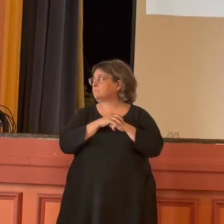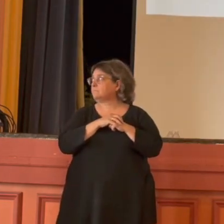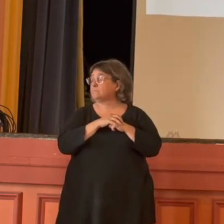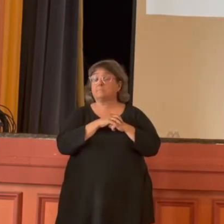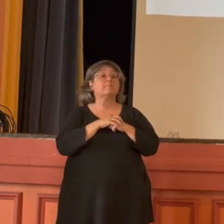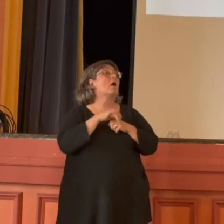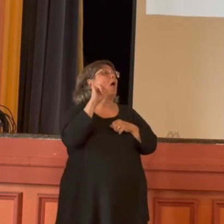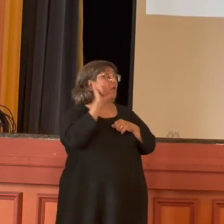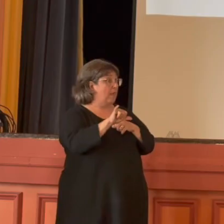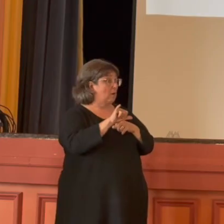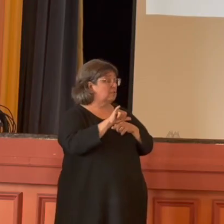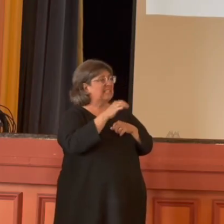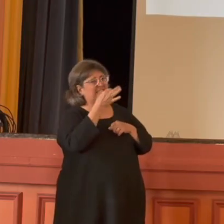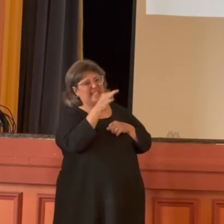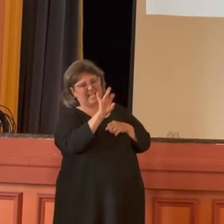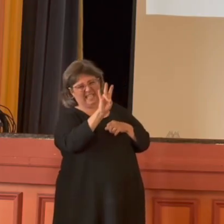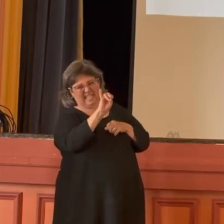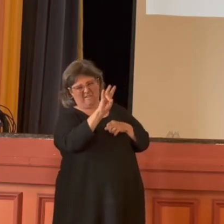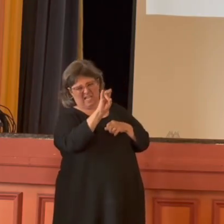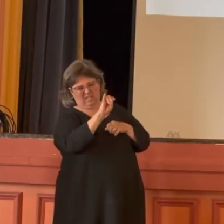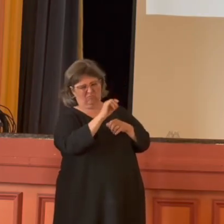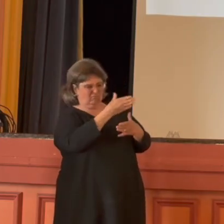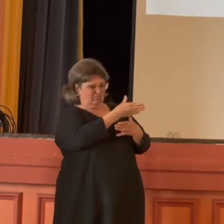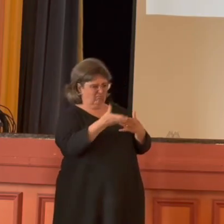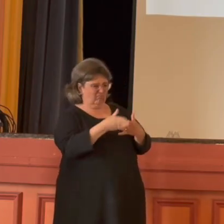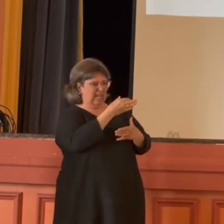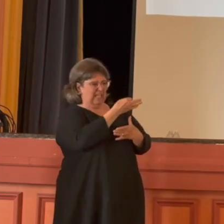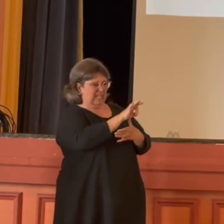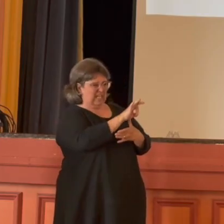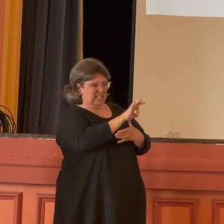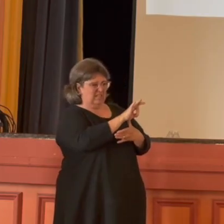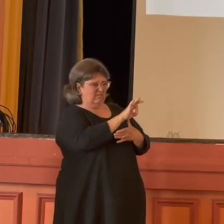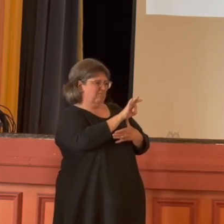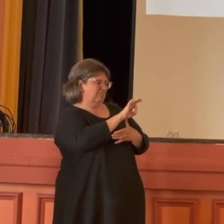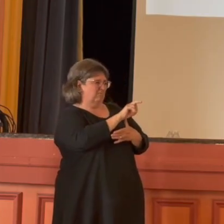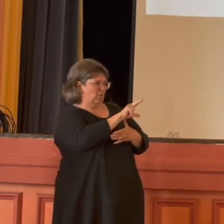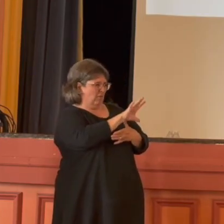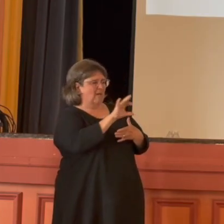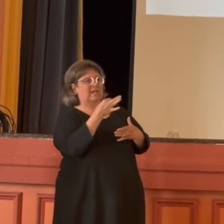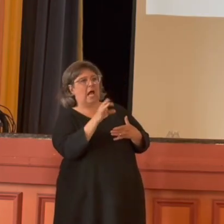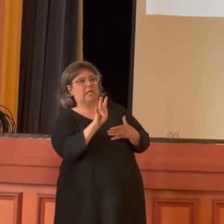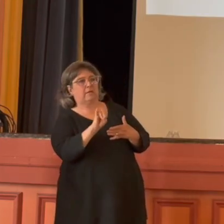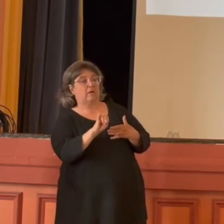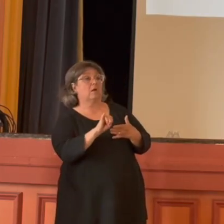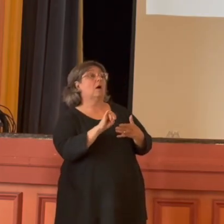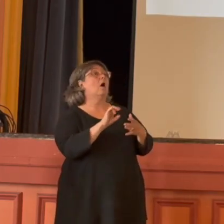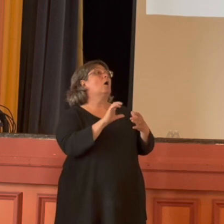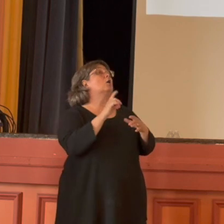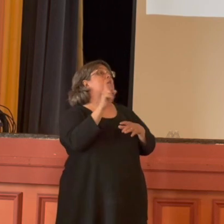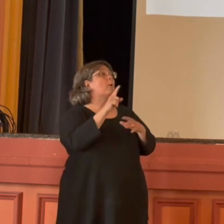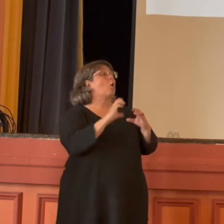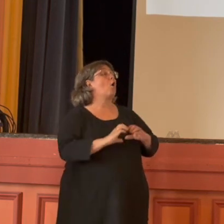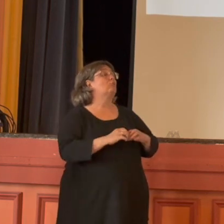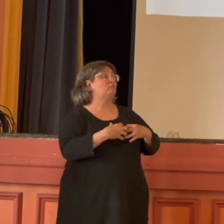So that was through to about 1970 that sewers were being constructed in reaction to those highway